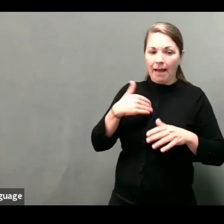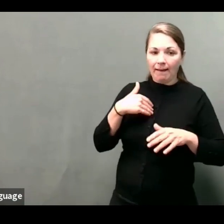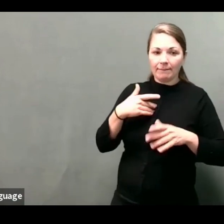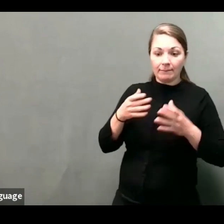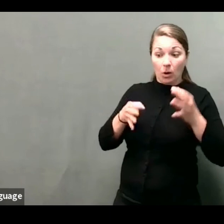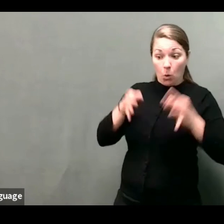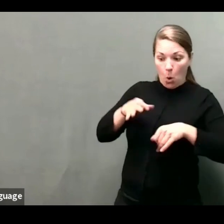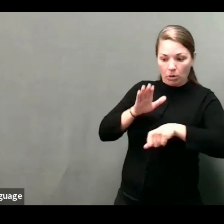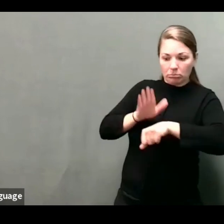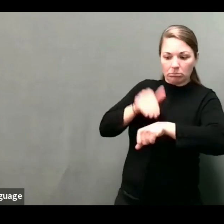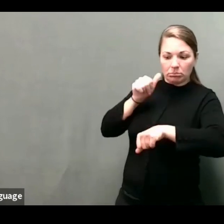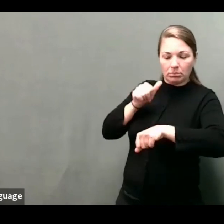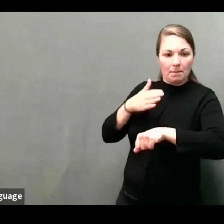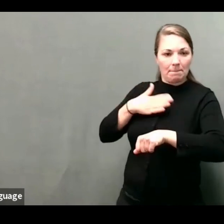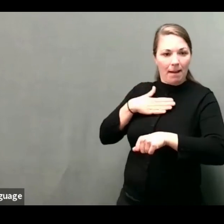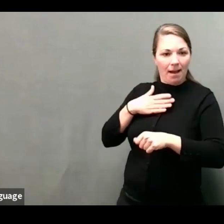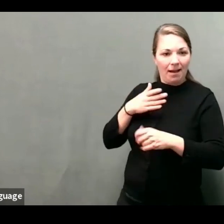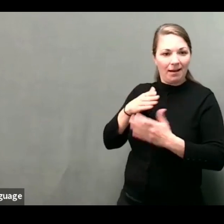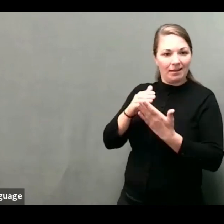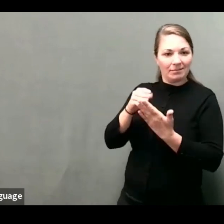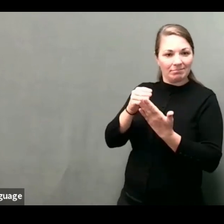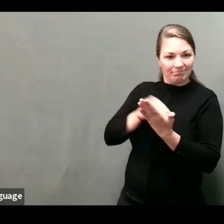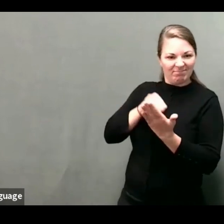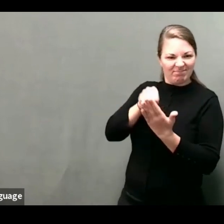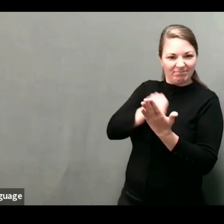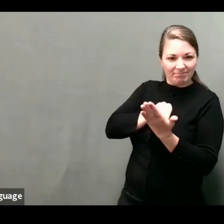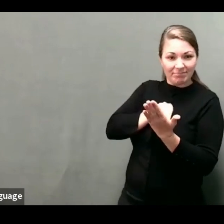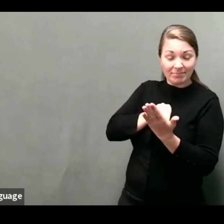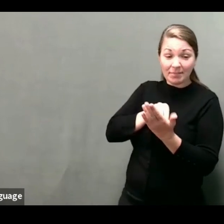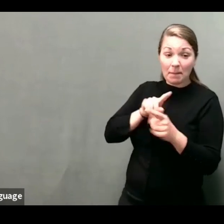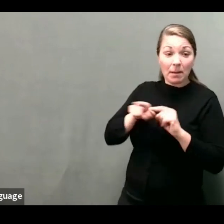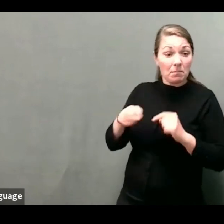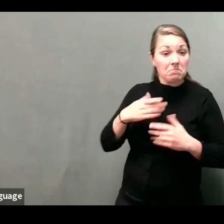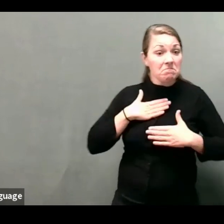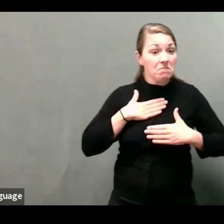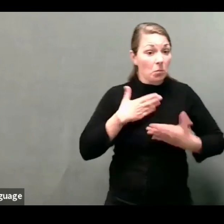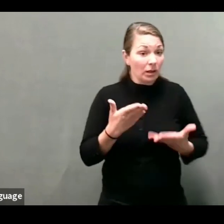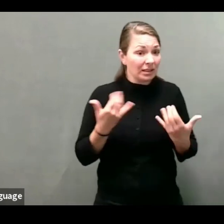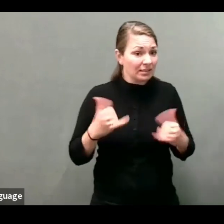I always stress to SANEs is just because you, the SANE, are